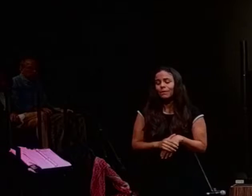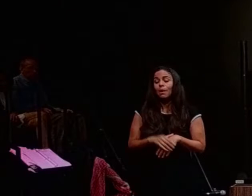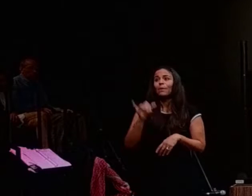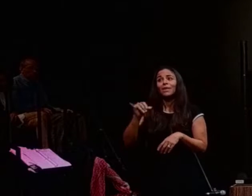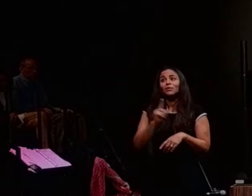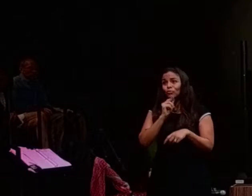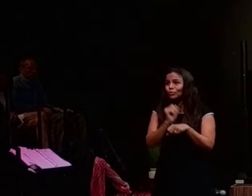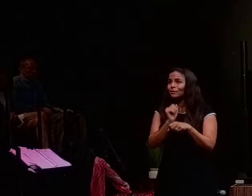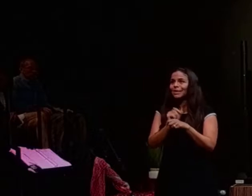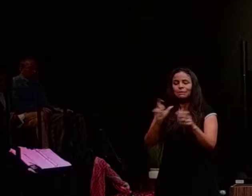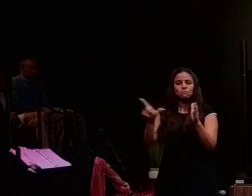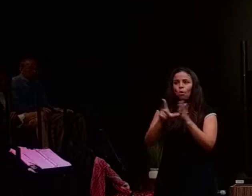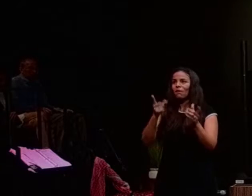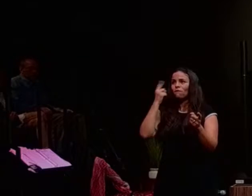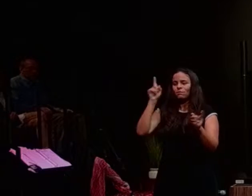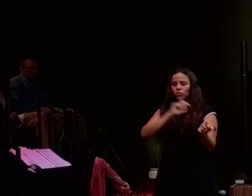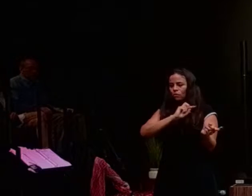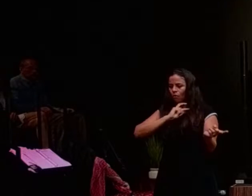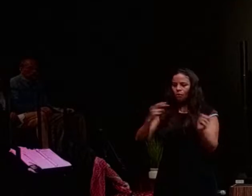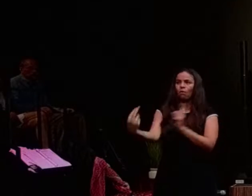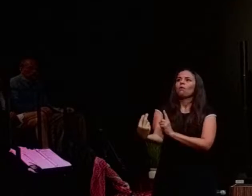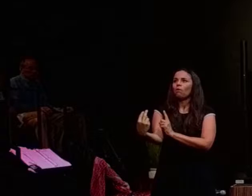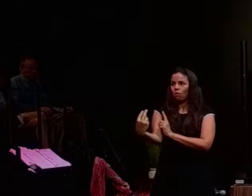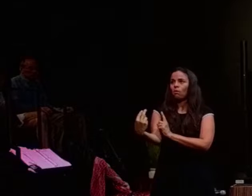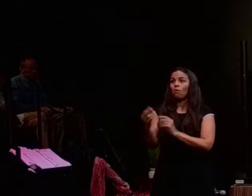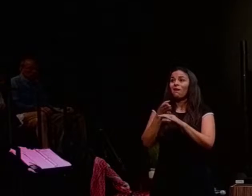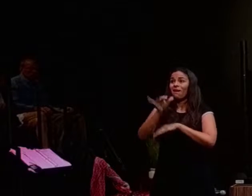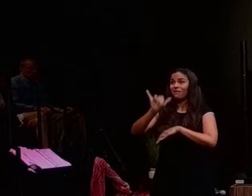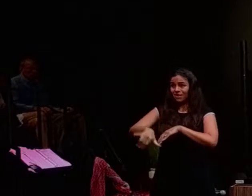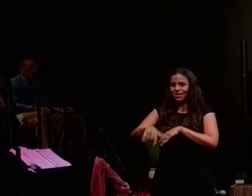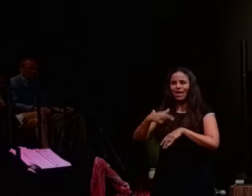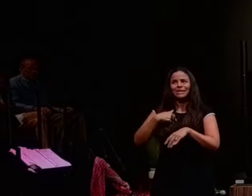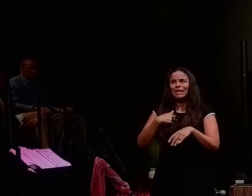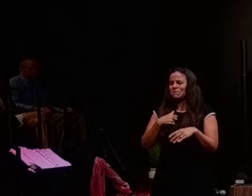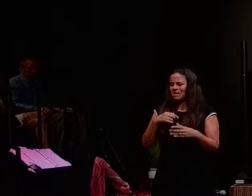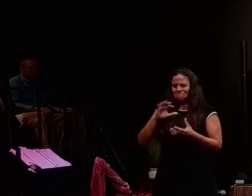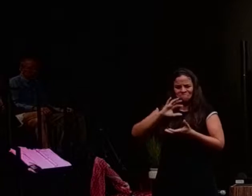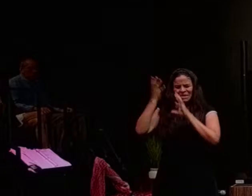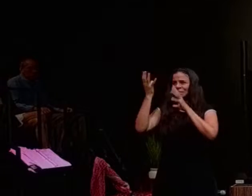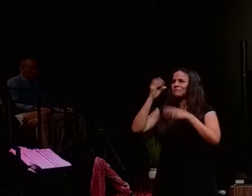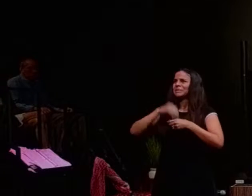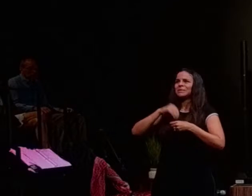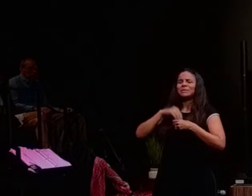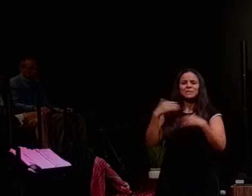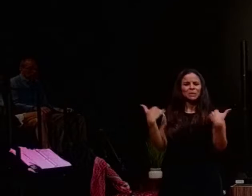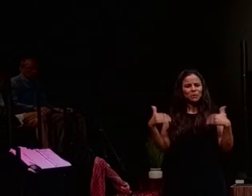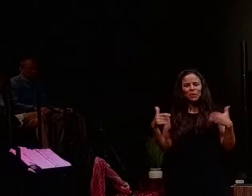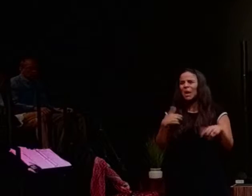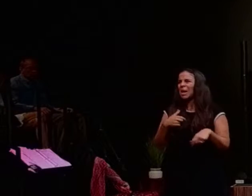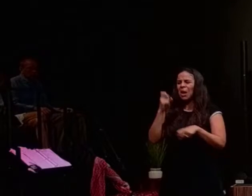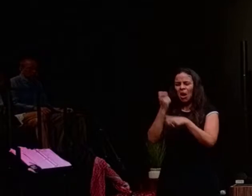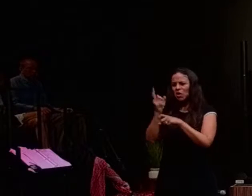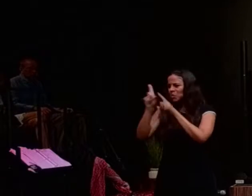But this was a real turning point in my life. I really, after that call, it messed me up for a long time. I mean, it was hard to go to work.